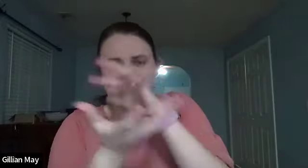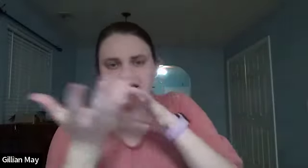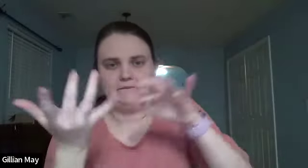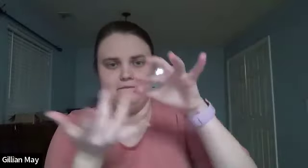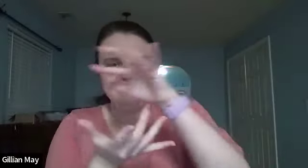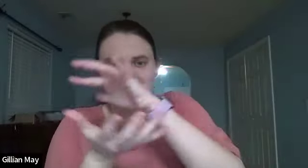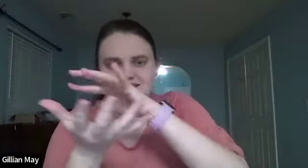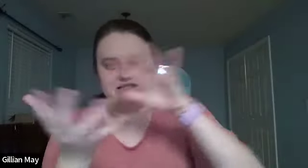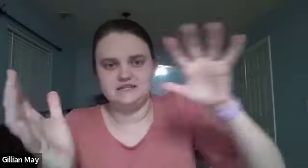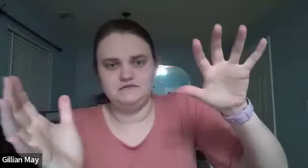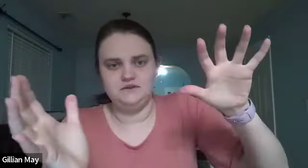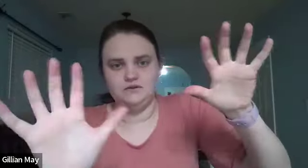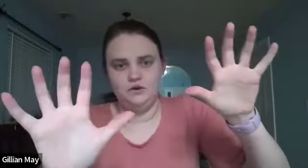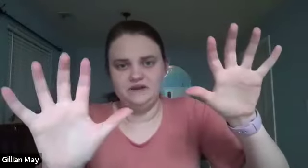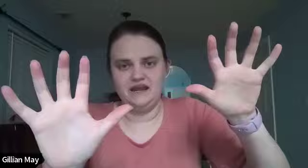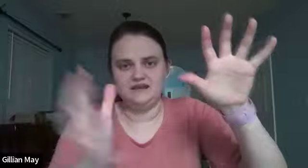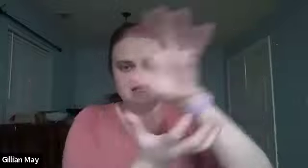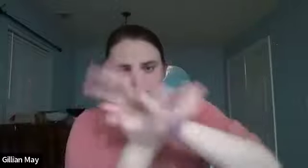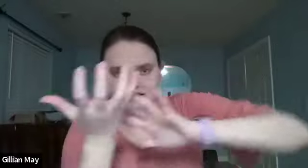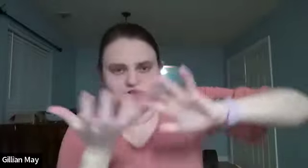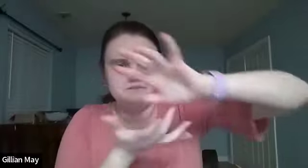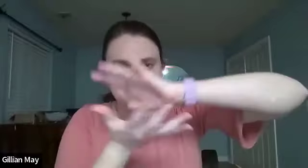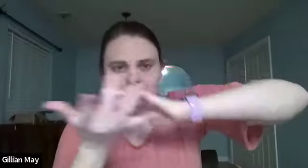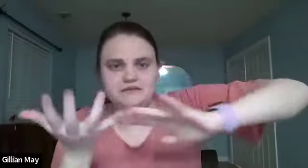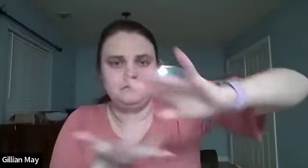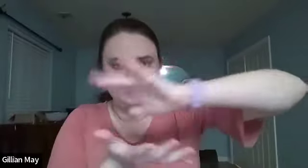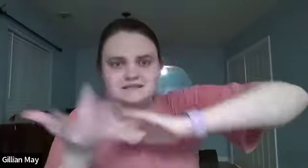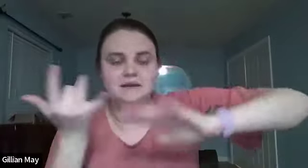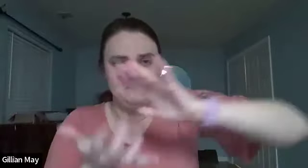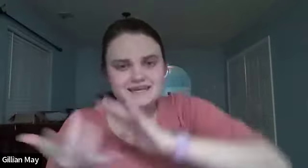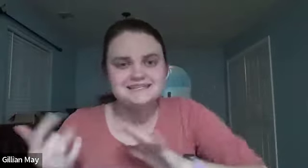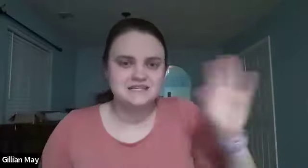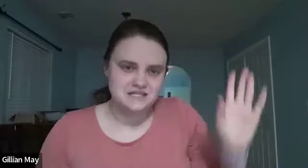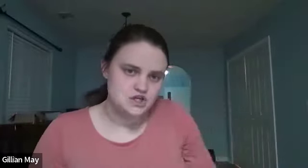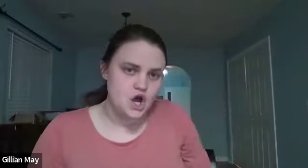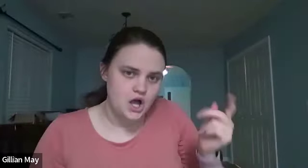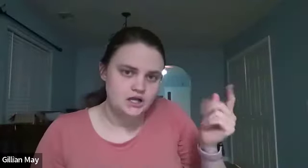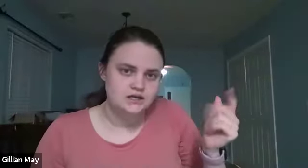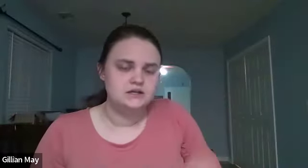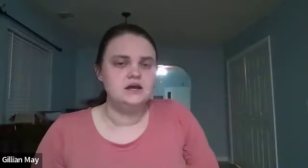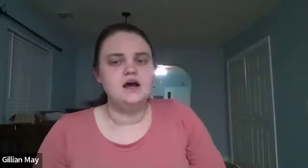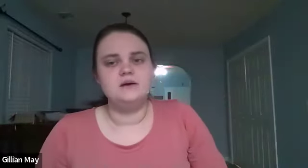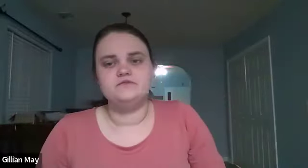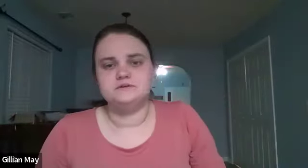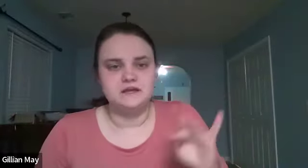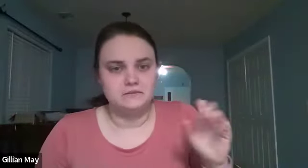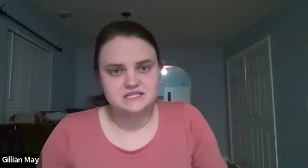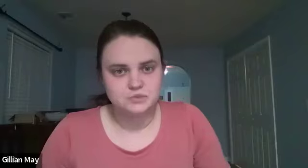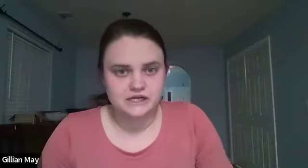is like mix. It's like you have your open hands and you like are spinning them like they're mixed, like mixed dog. For like a mixed